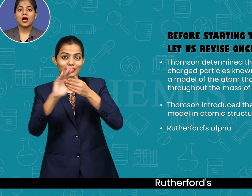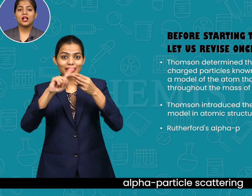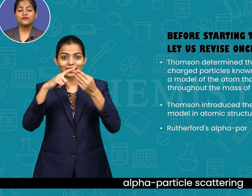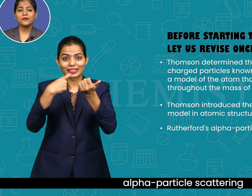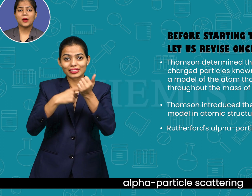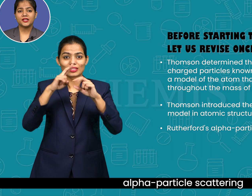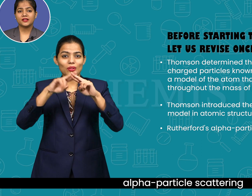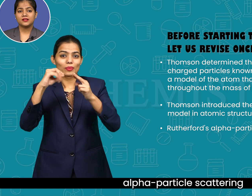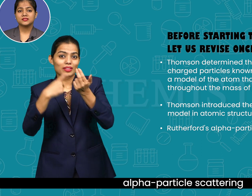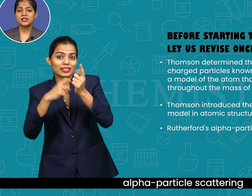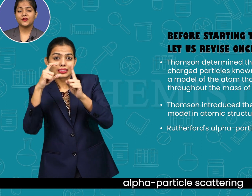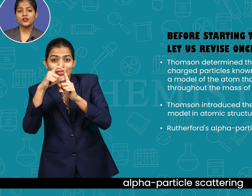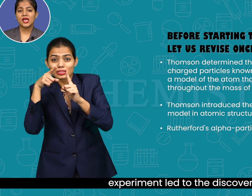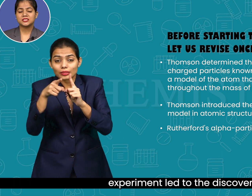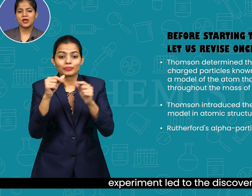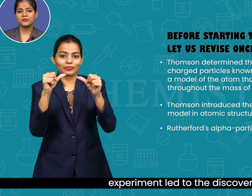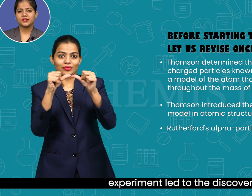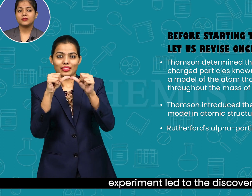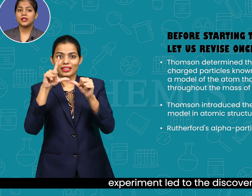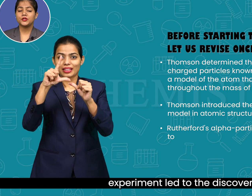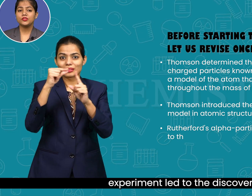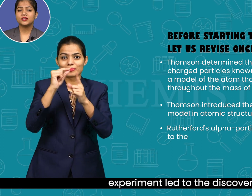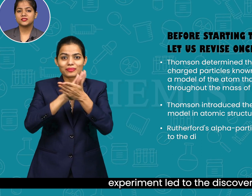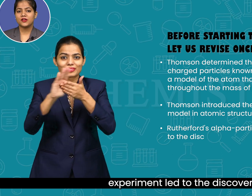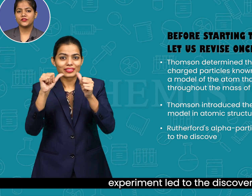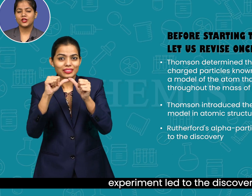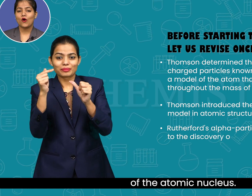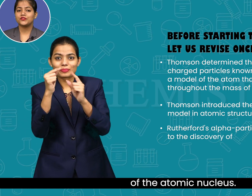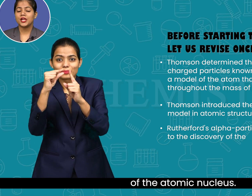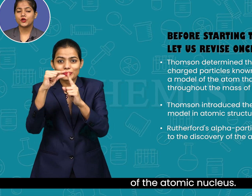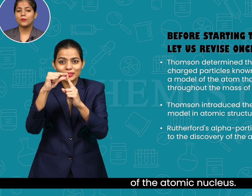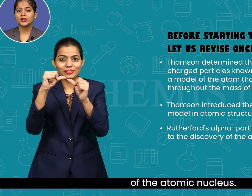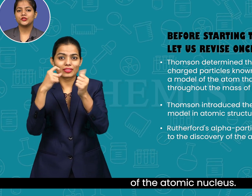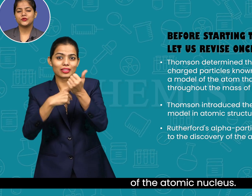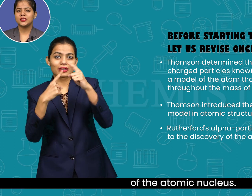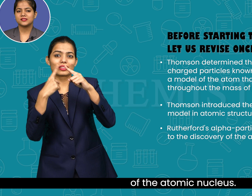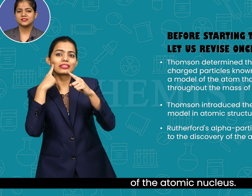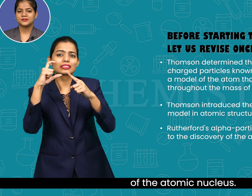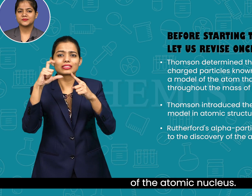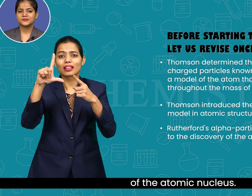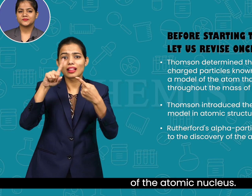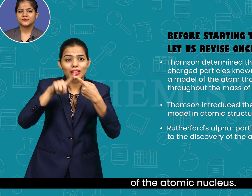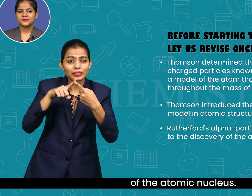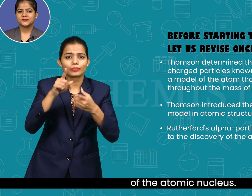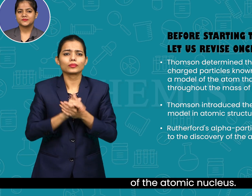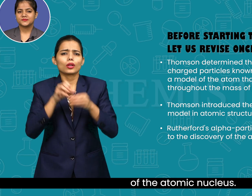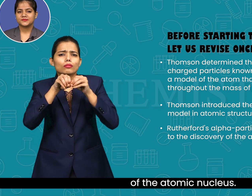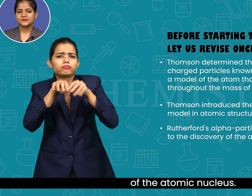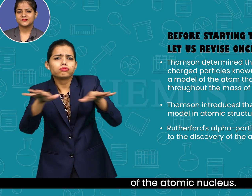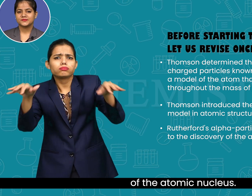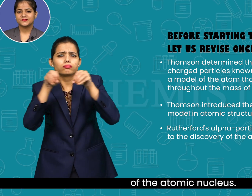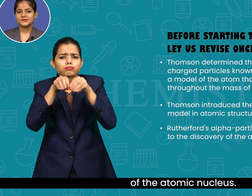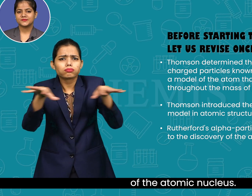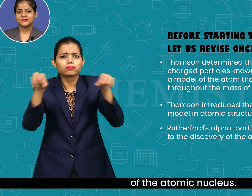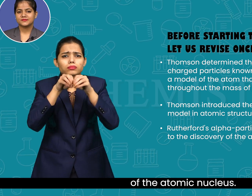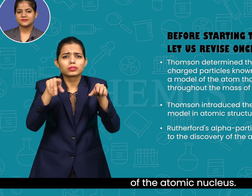Rutherford's alpha particle scattering experiment led to the discovery of the atomic nucleus.